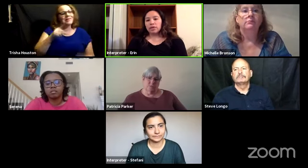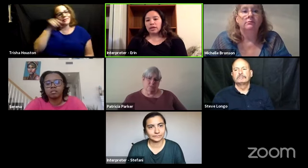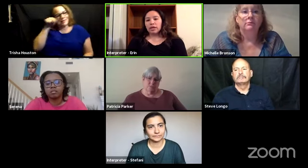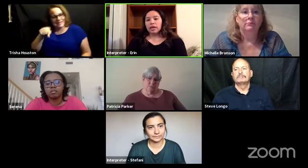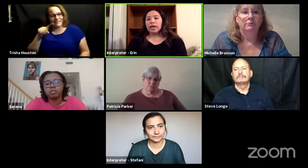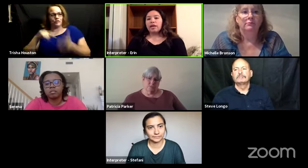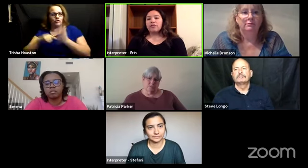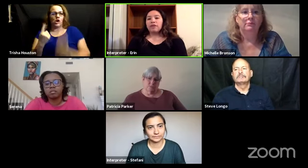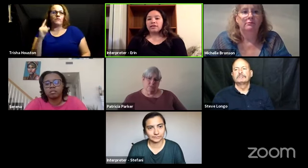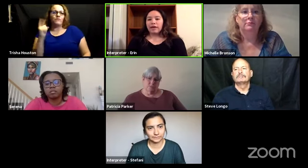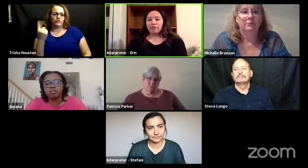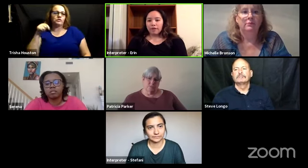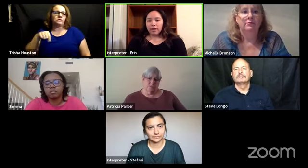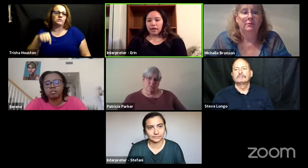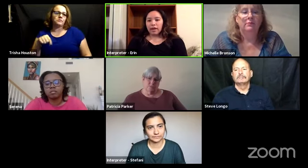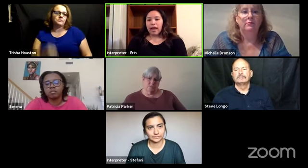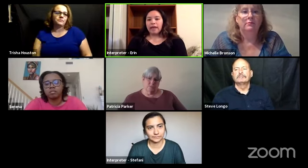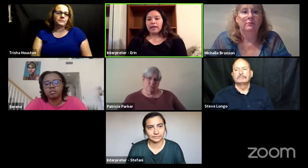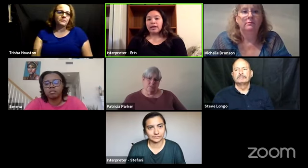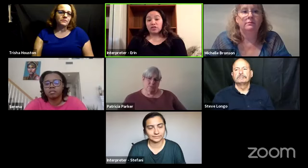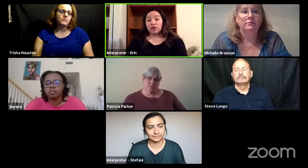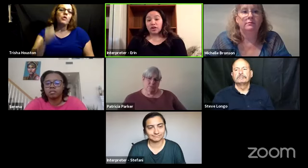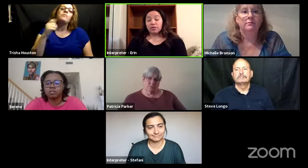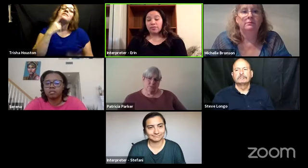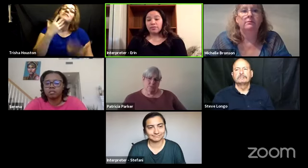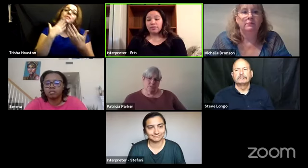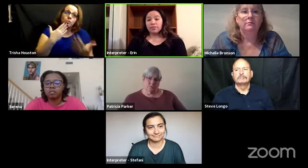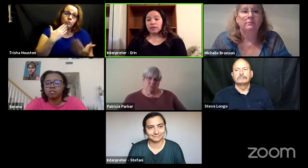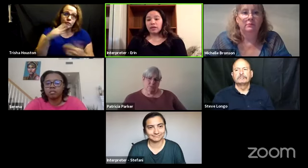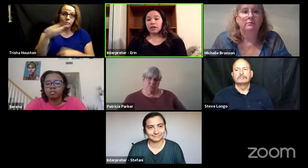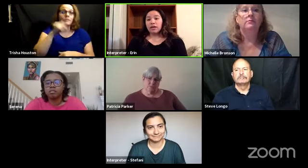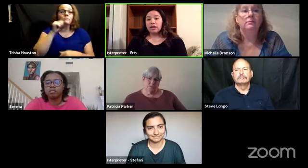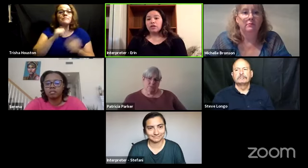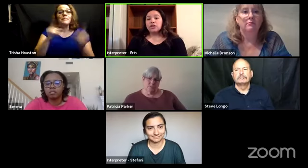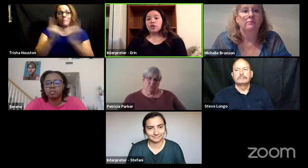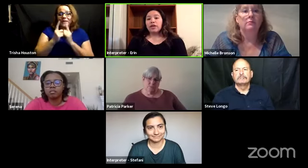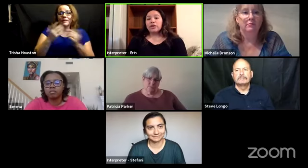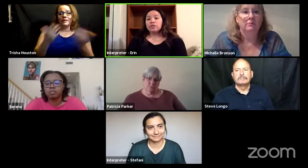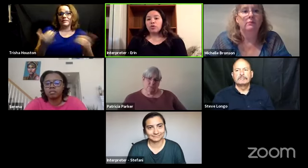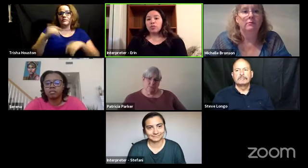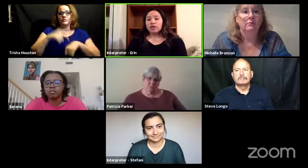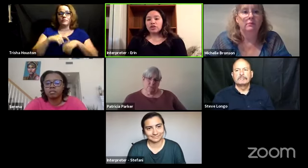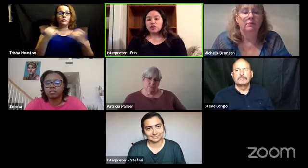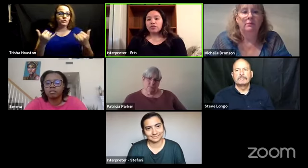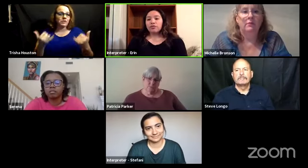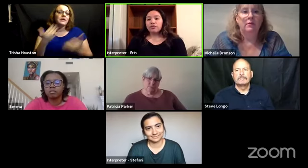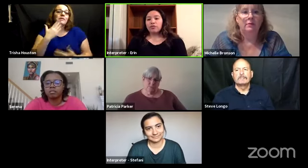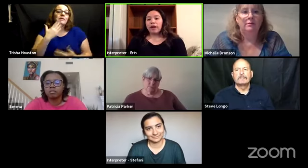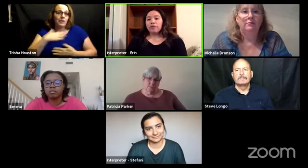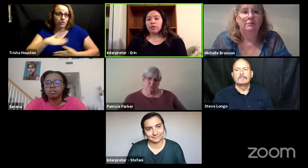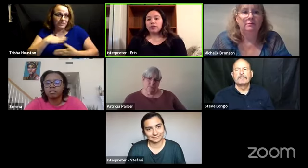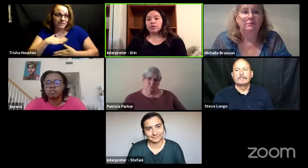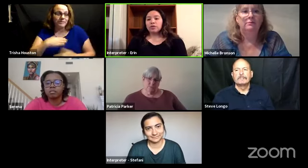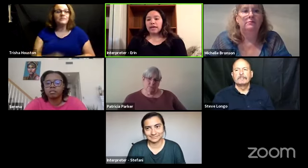community. It affects everything, and it can start here. So thank you so much for everyone who's taken